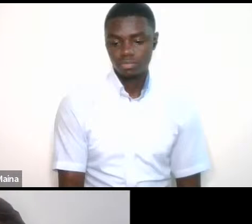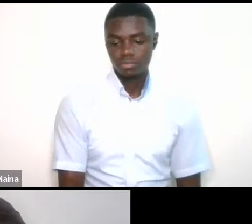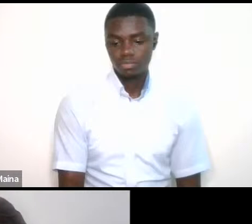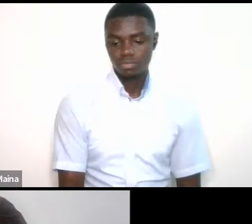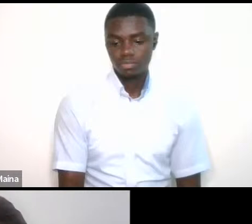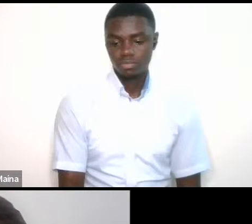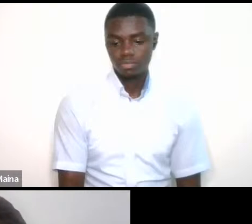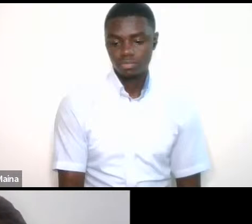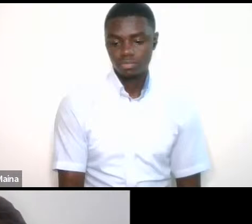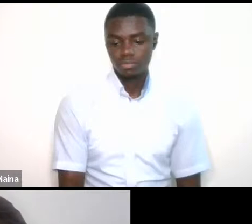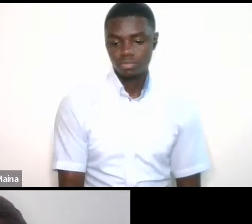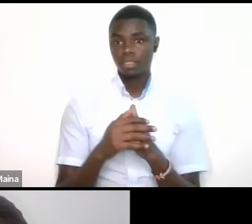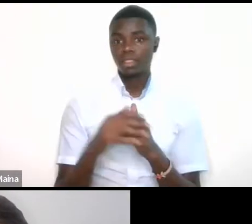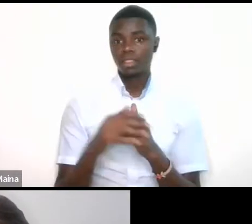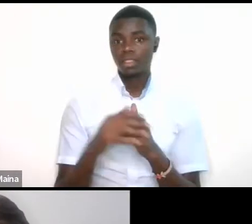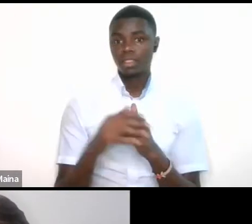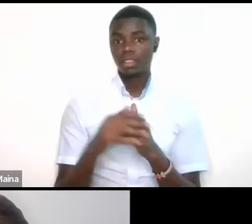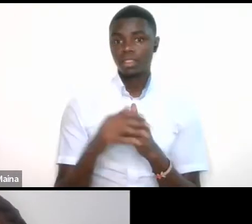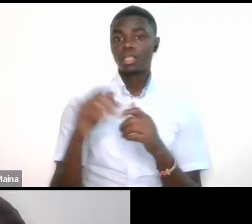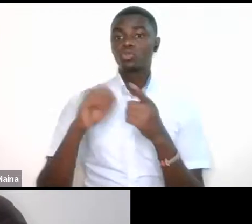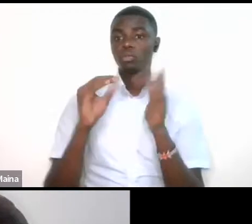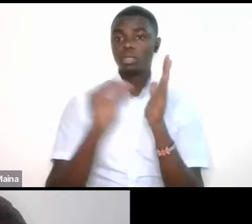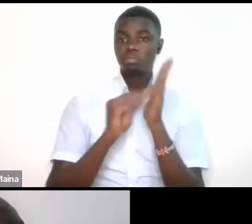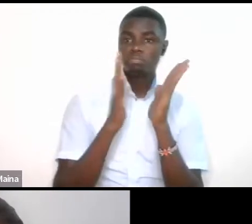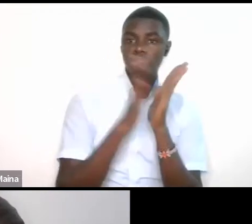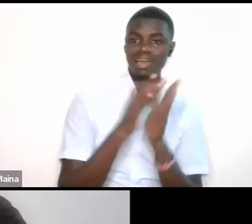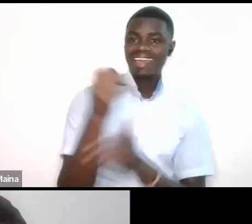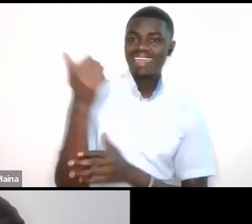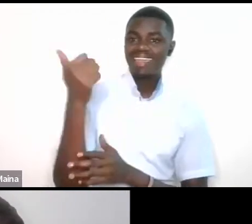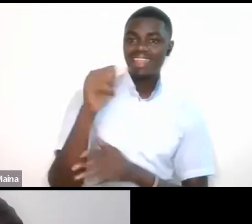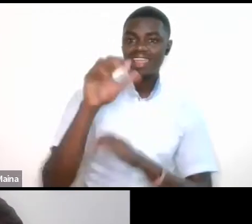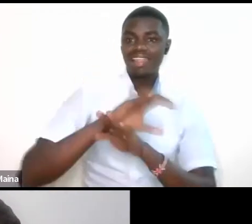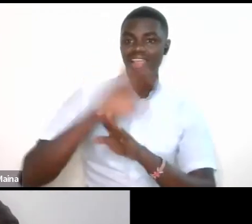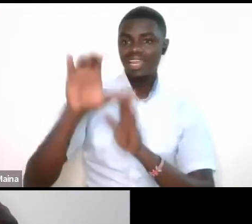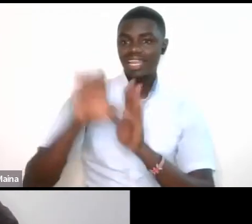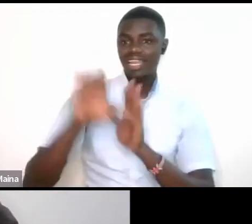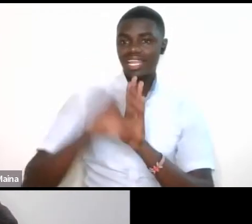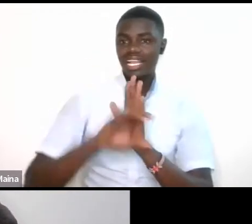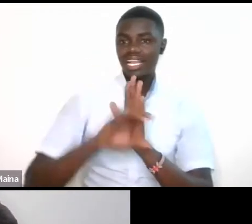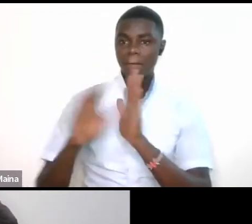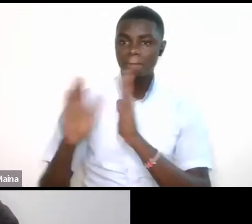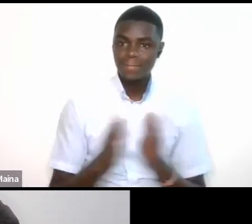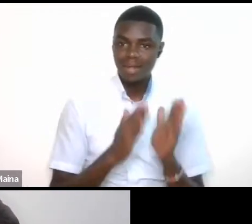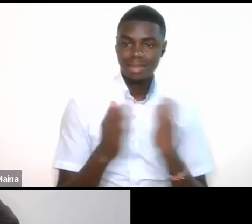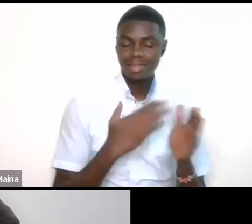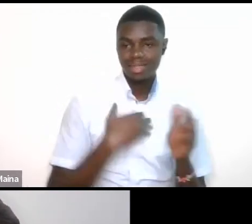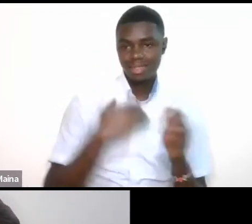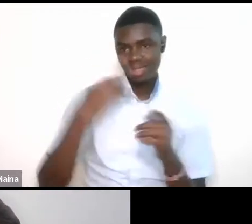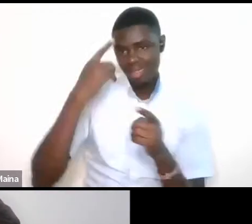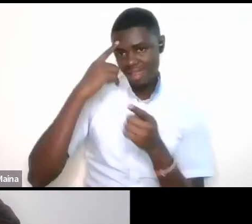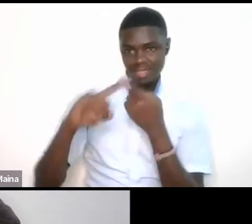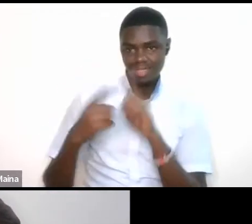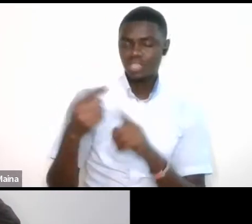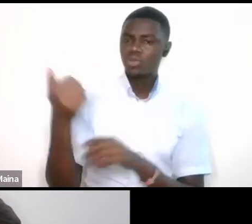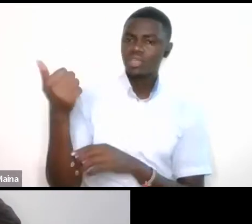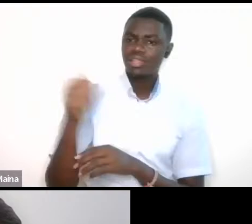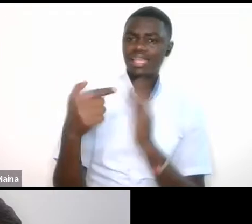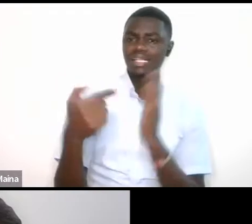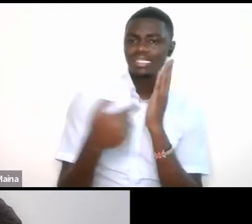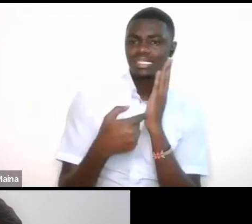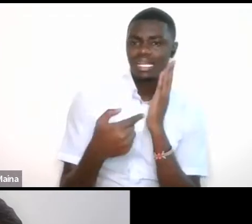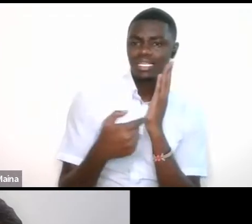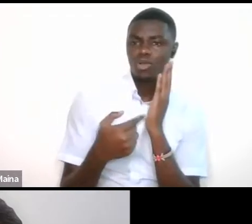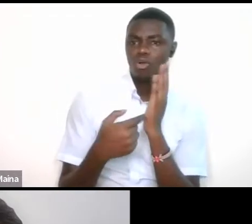thinking. So at a very practical level, in terms of actionable strategies, your curriculum has to